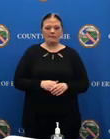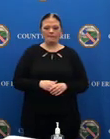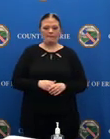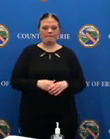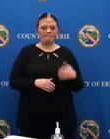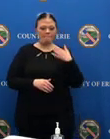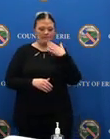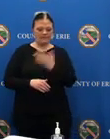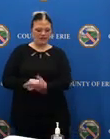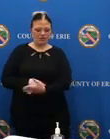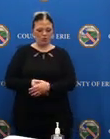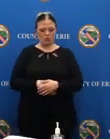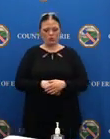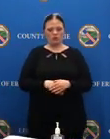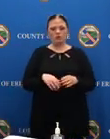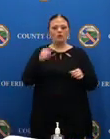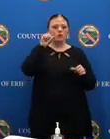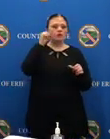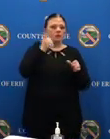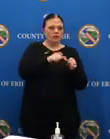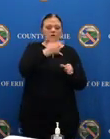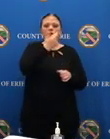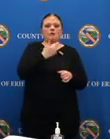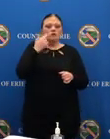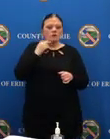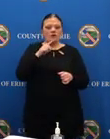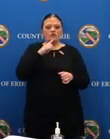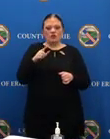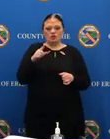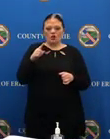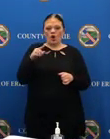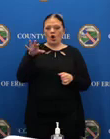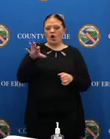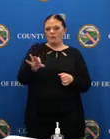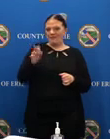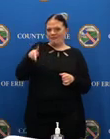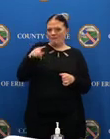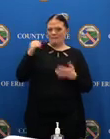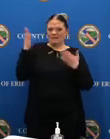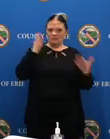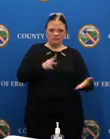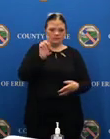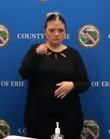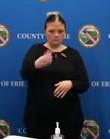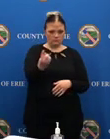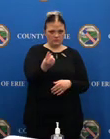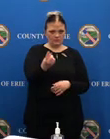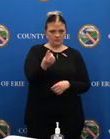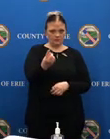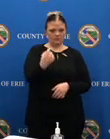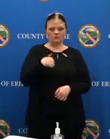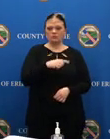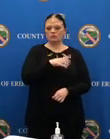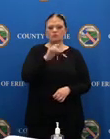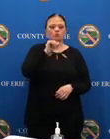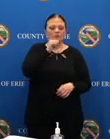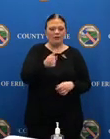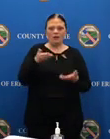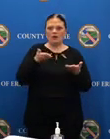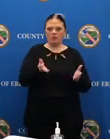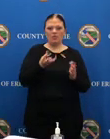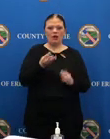So thanks, Mark. So remember, restaurants are takeout and delivery only. We do not